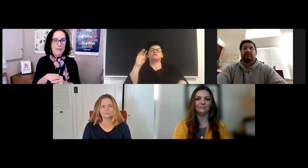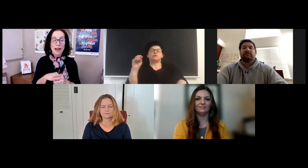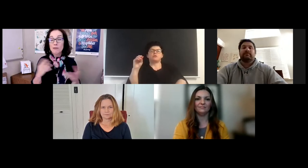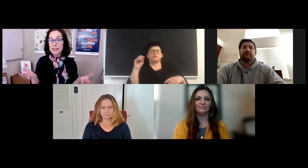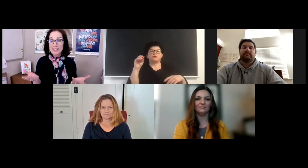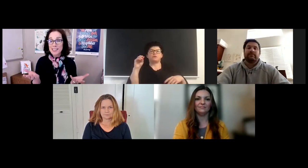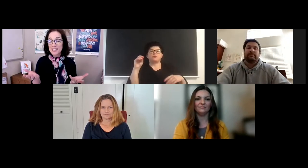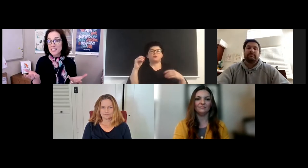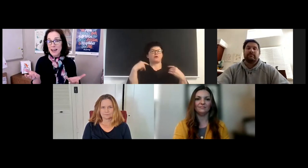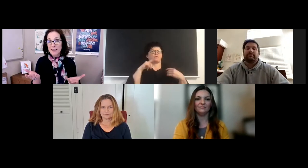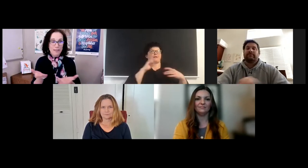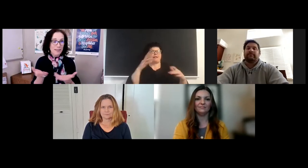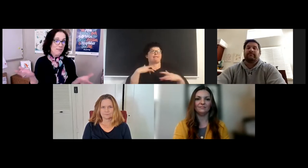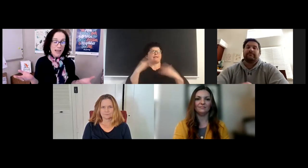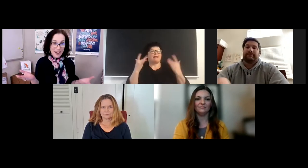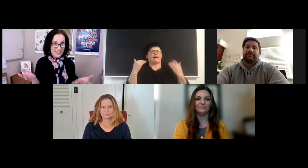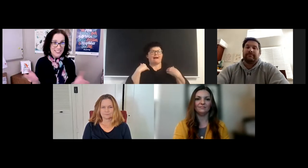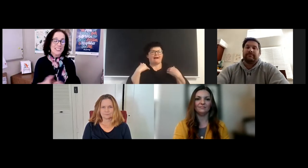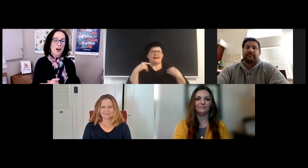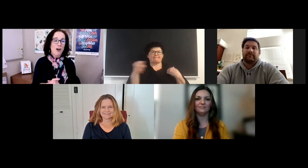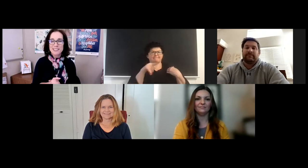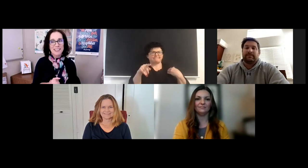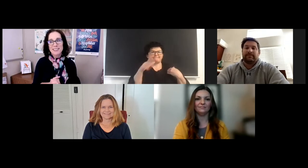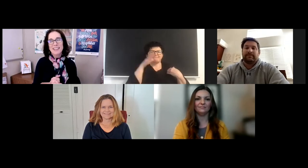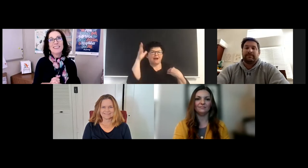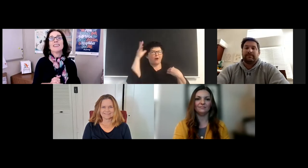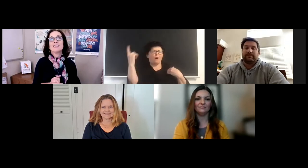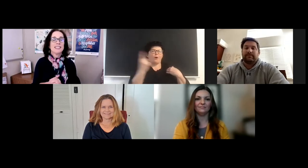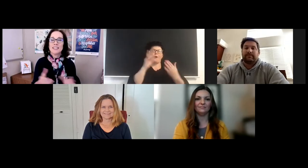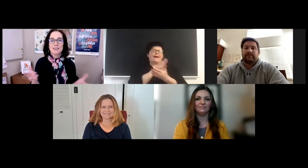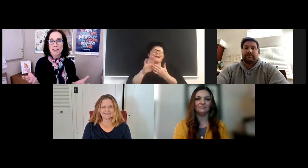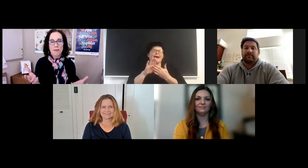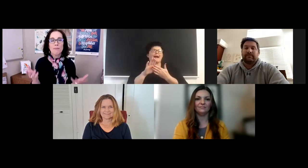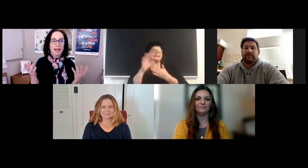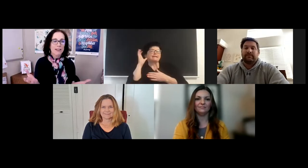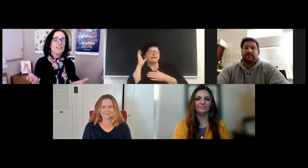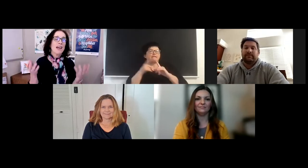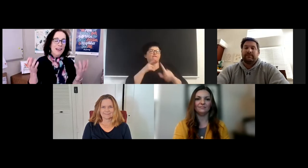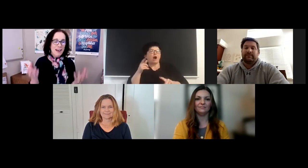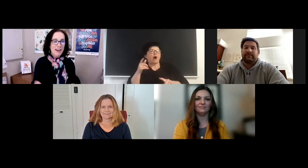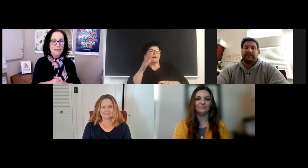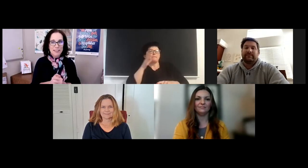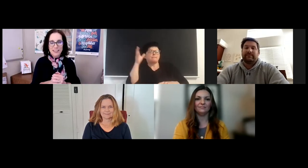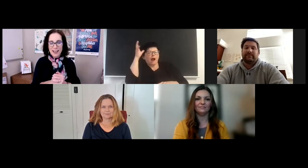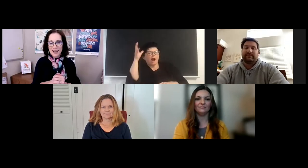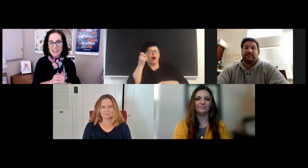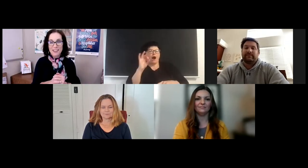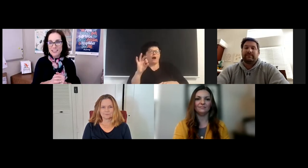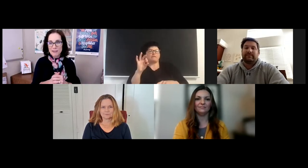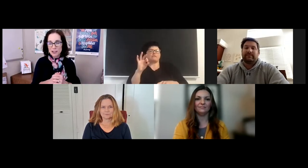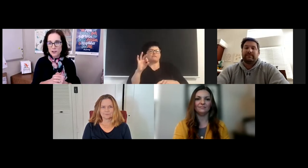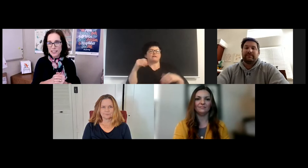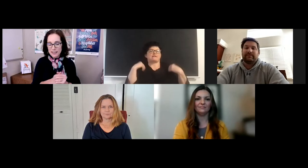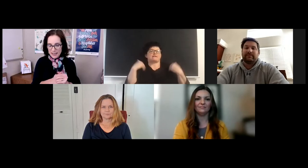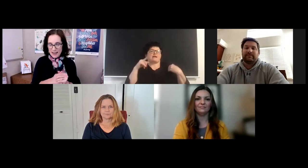So I'm really excited to have parents. It's always nice, I think, to hear from parents of young